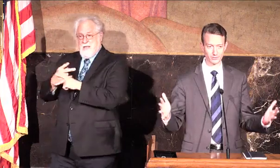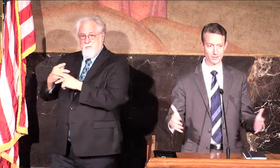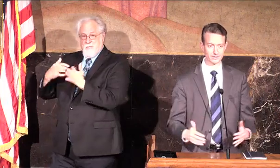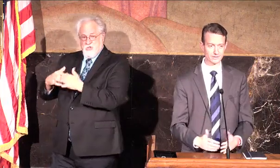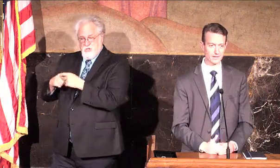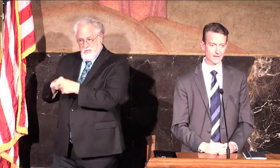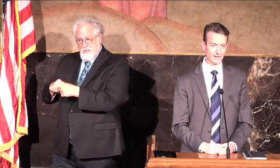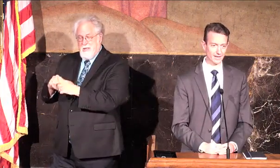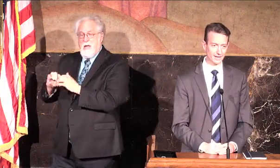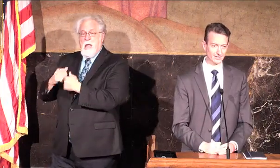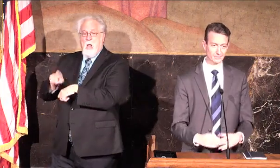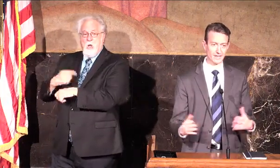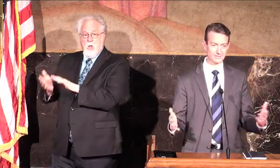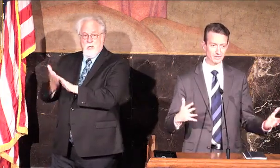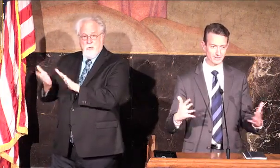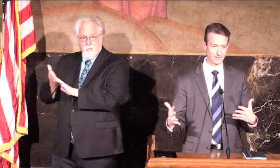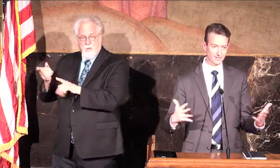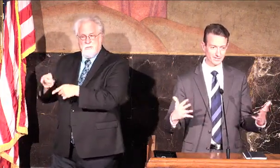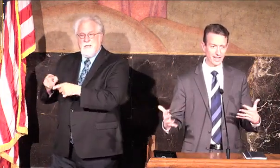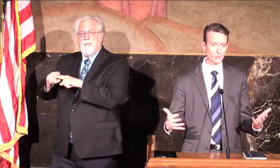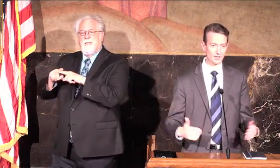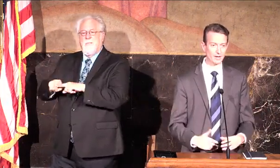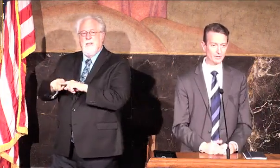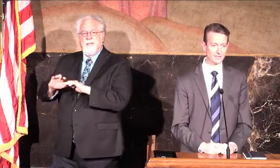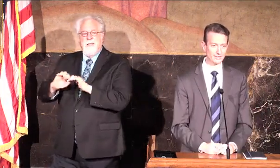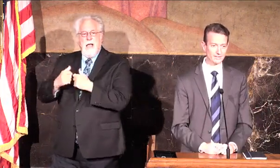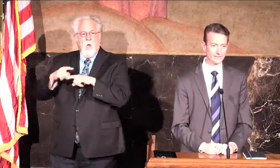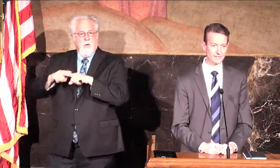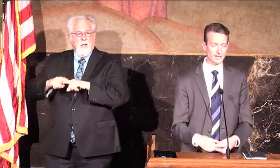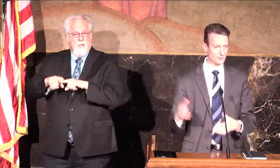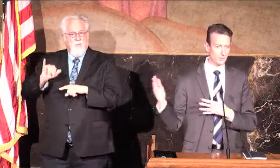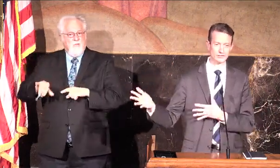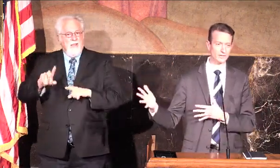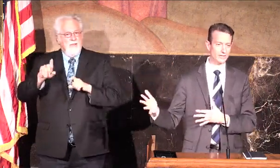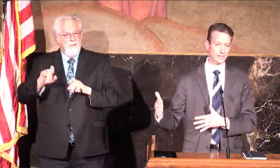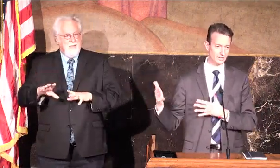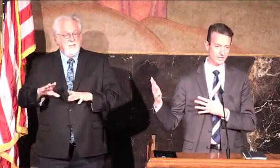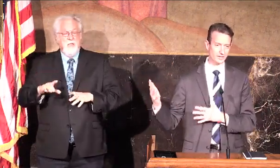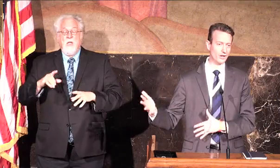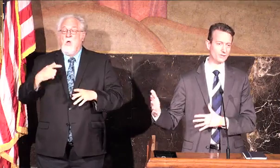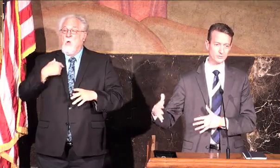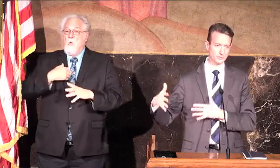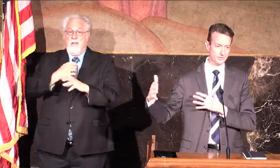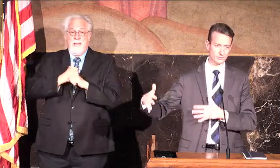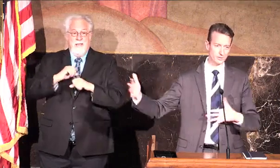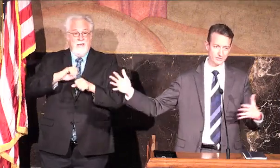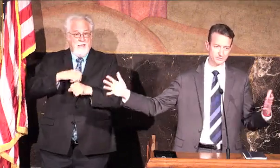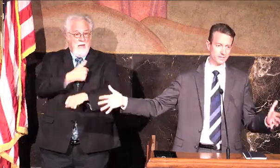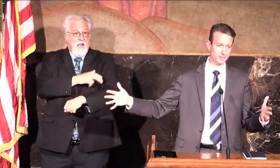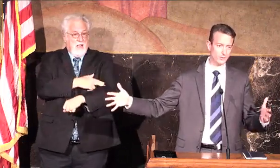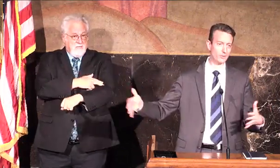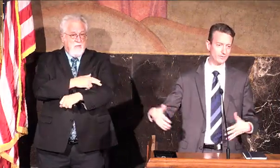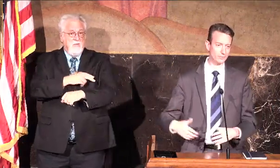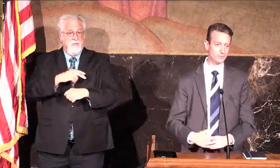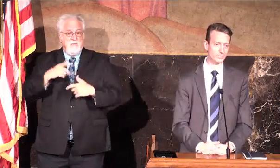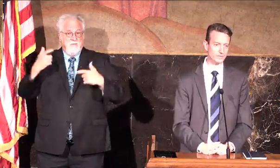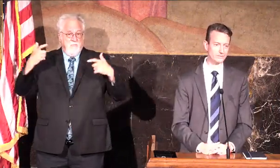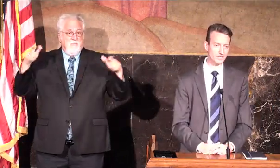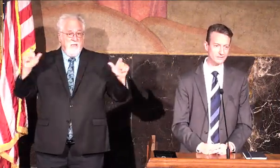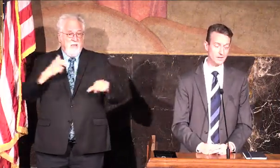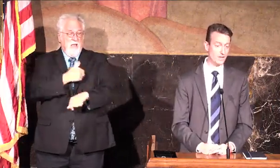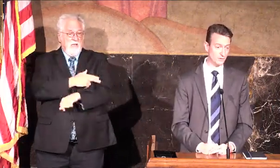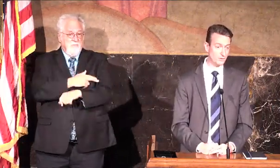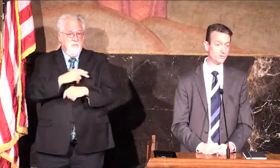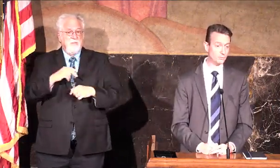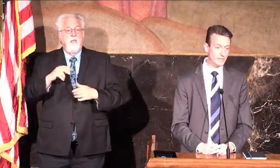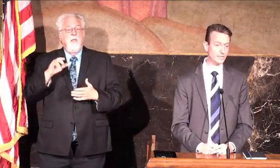length that it runs, depends on how reliable that test is. The ones you're getting in hospitals that are run on these big robots where we're doing lots of